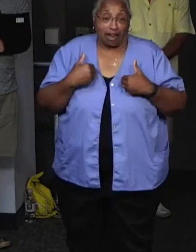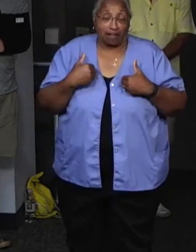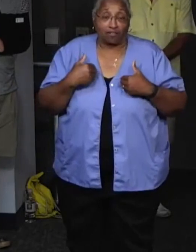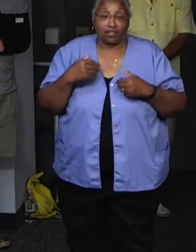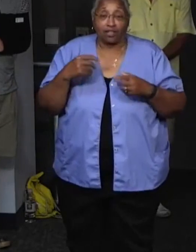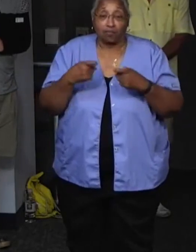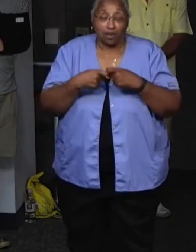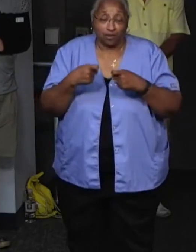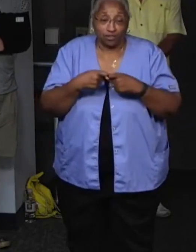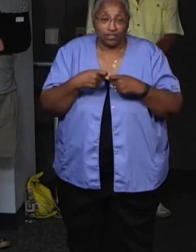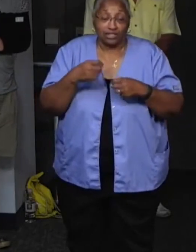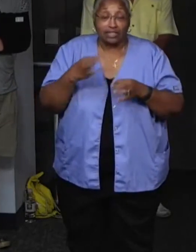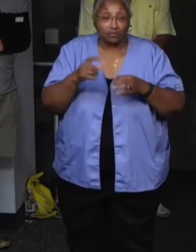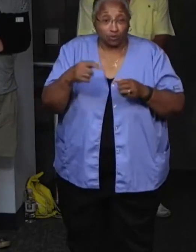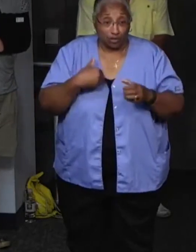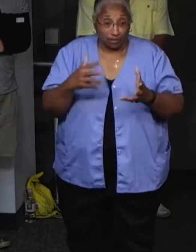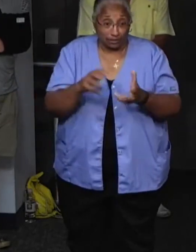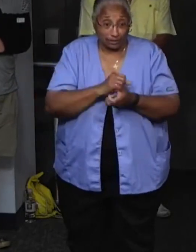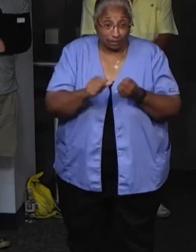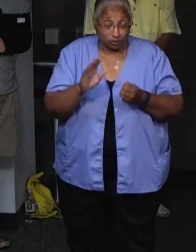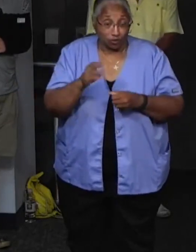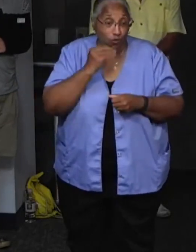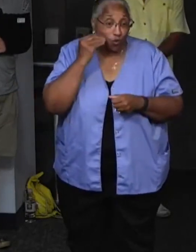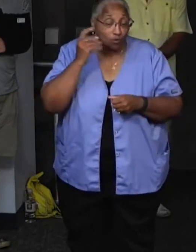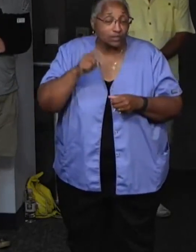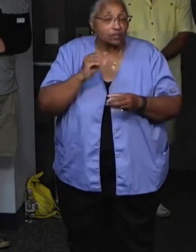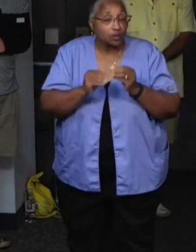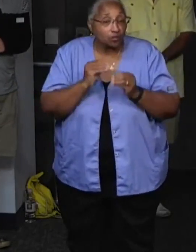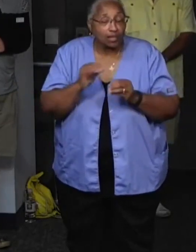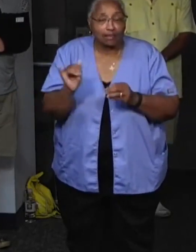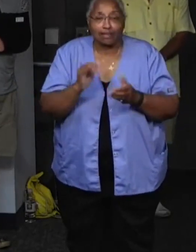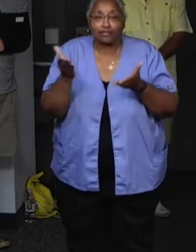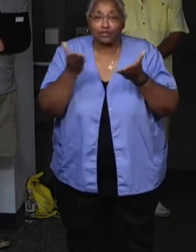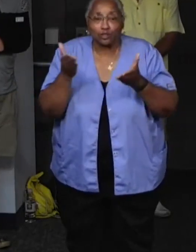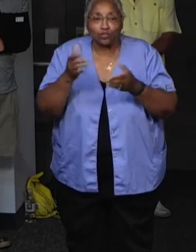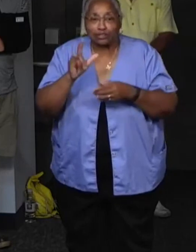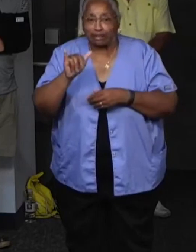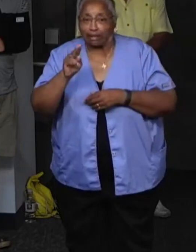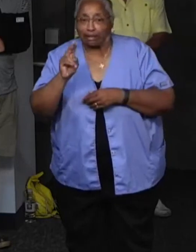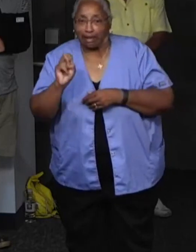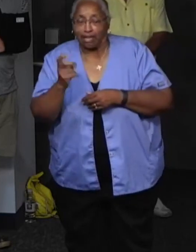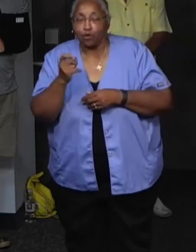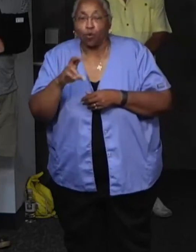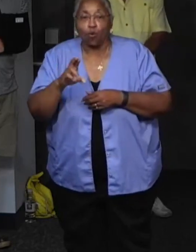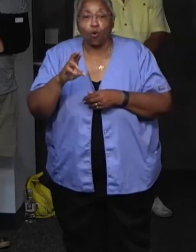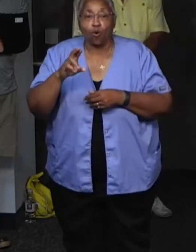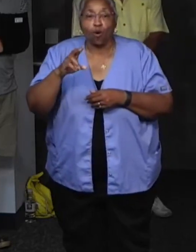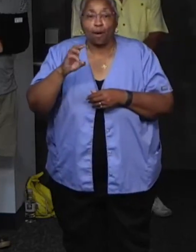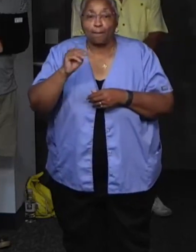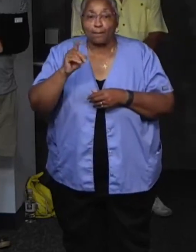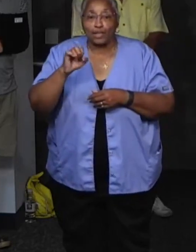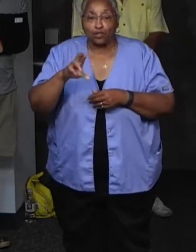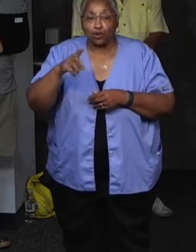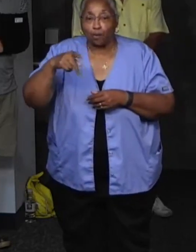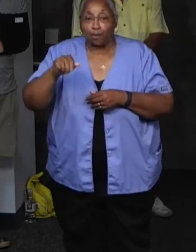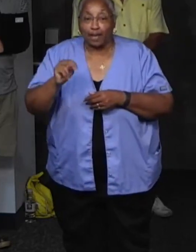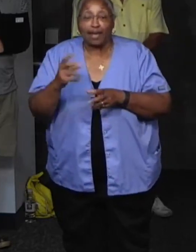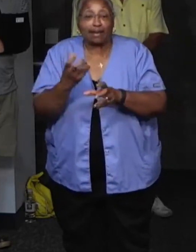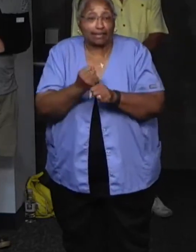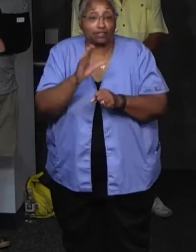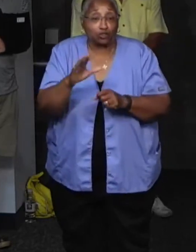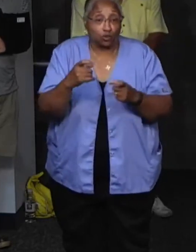not catastrophic. It's just something that you need to repair, such as a service line, a meter pan, something like that. Get your licensed electrician now. Get that